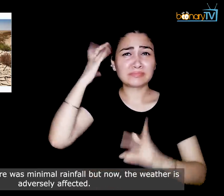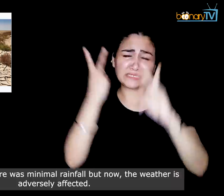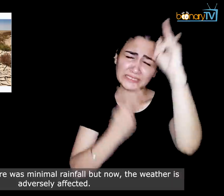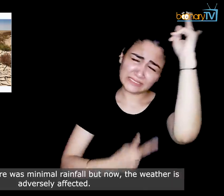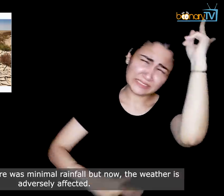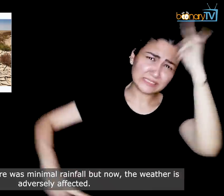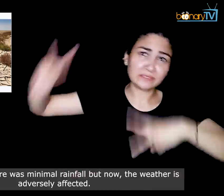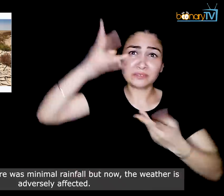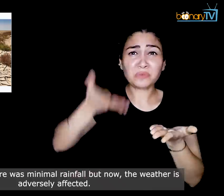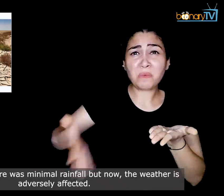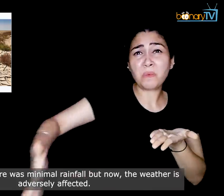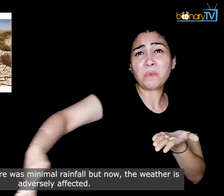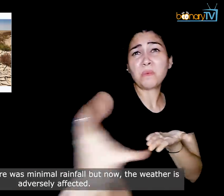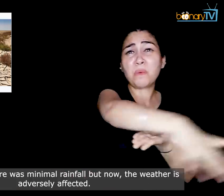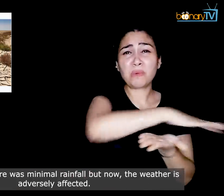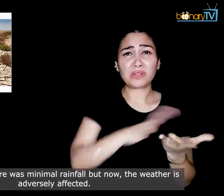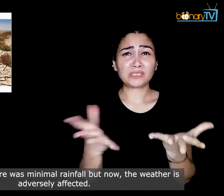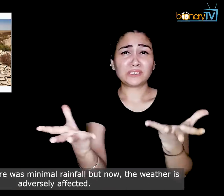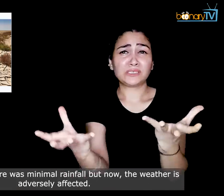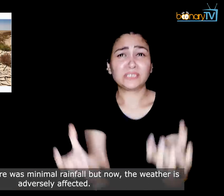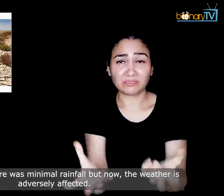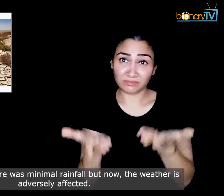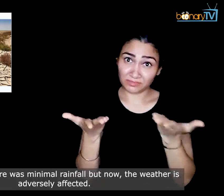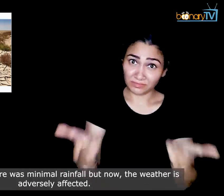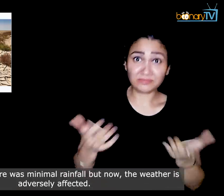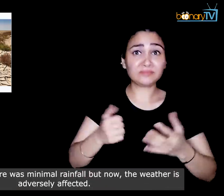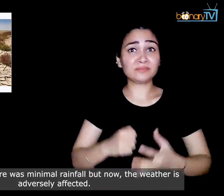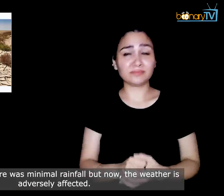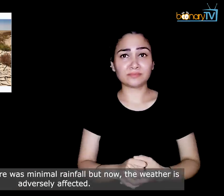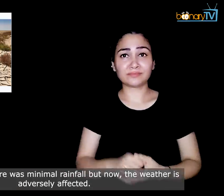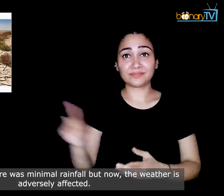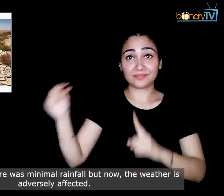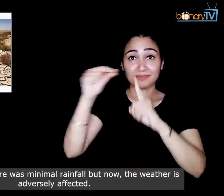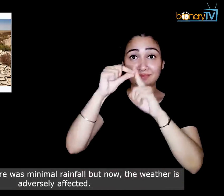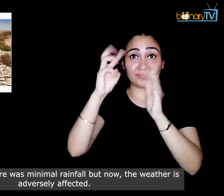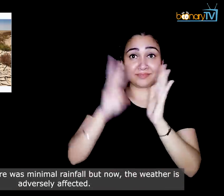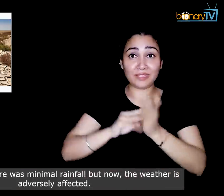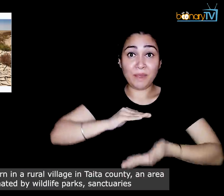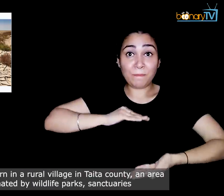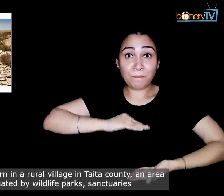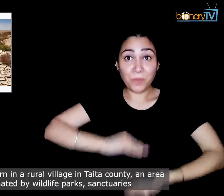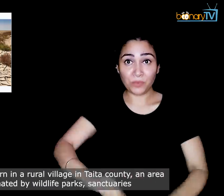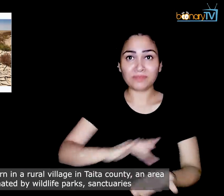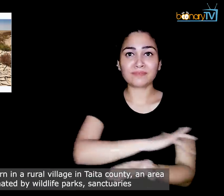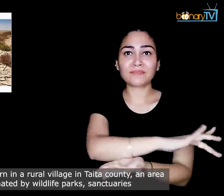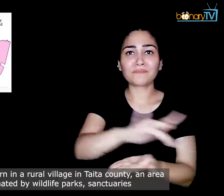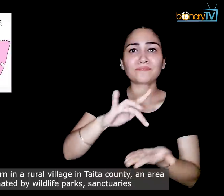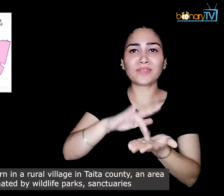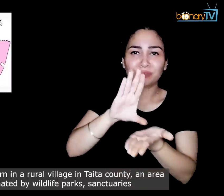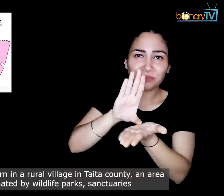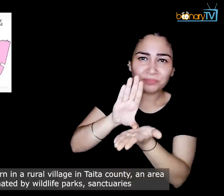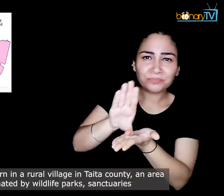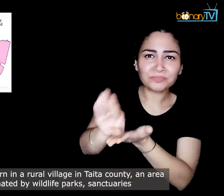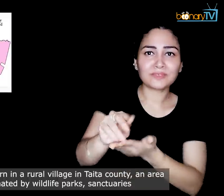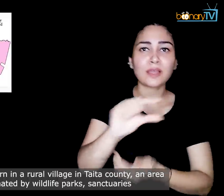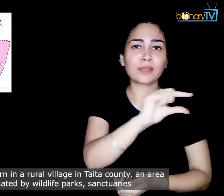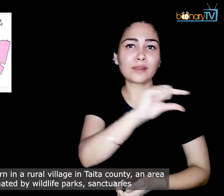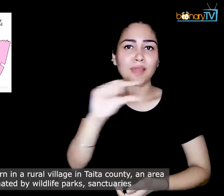now the weather is adversely affected. Patrick was born in a rural village